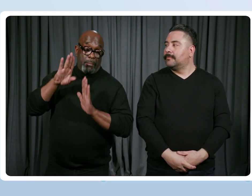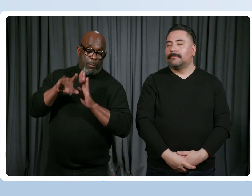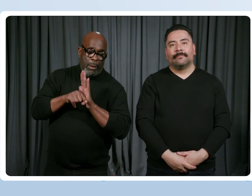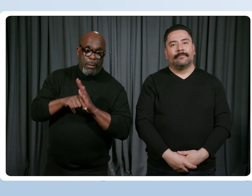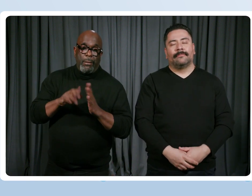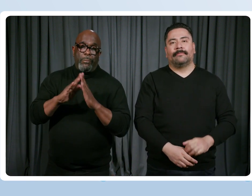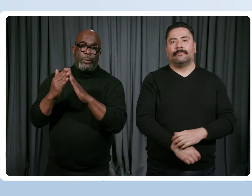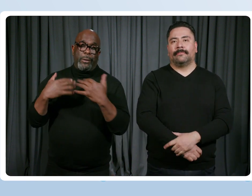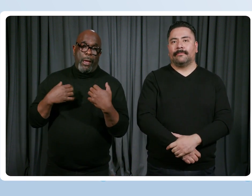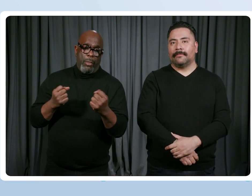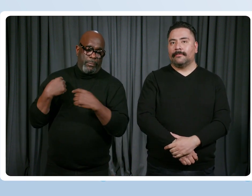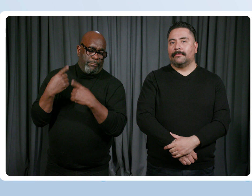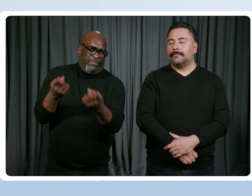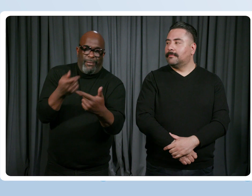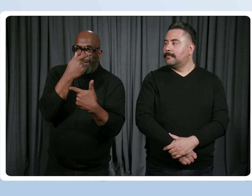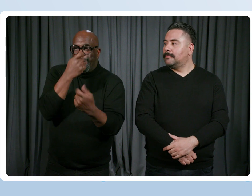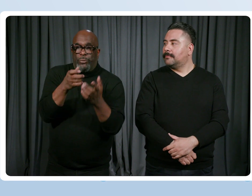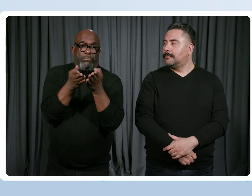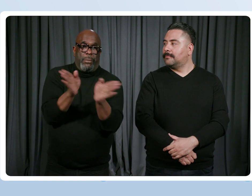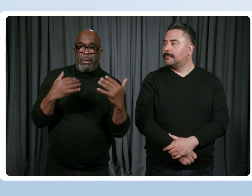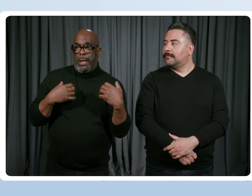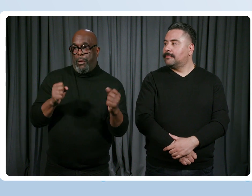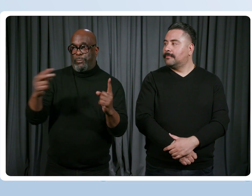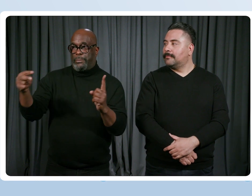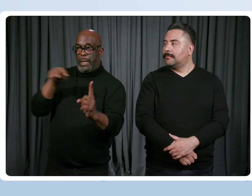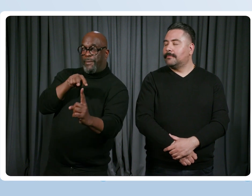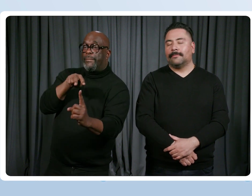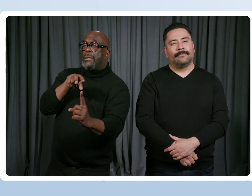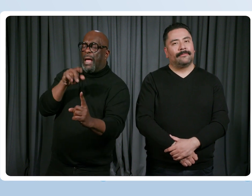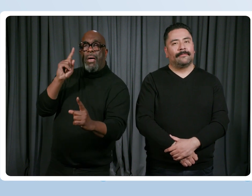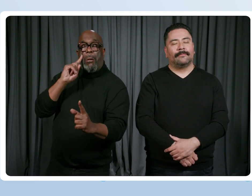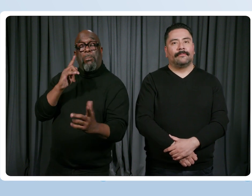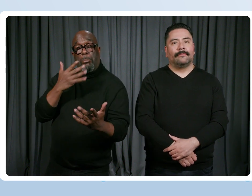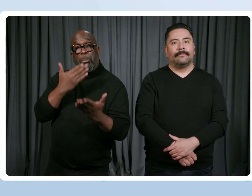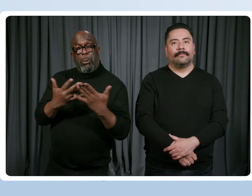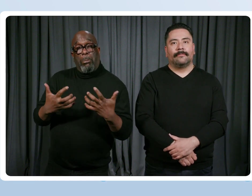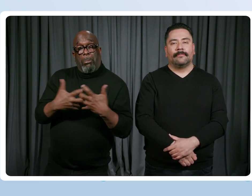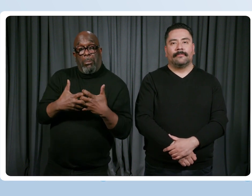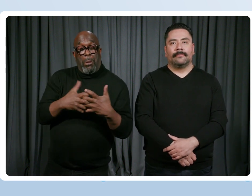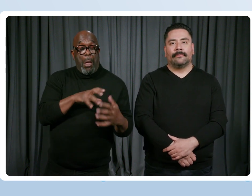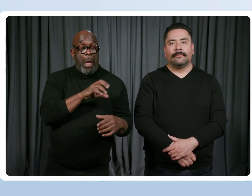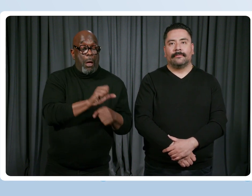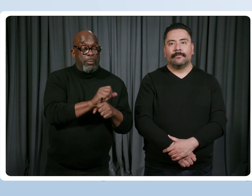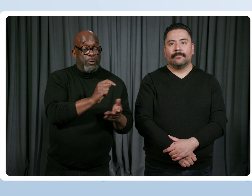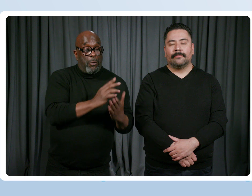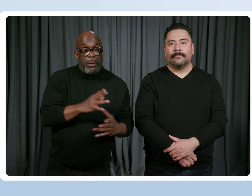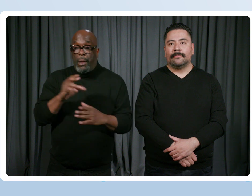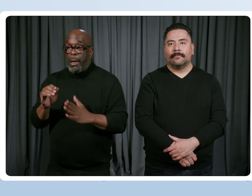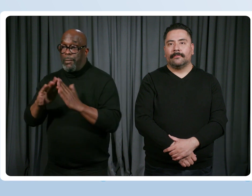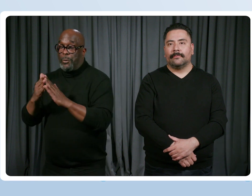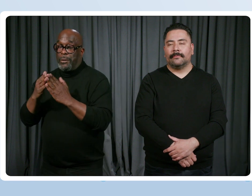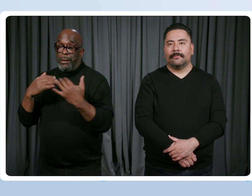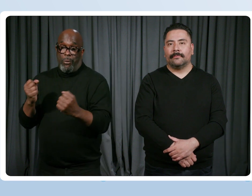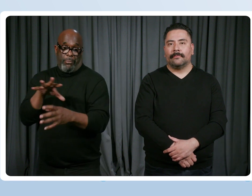I've always been interested in like a public health perspective. And I thought it would be a really good combination of occupational therapy and community health kind